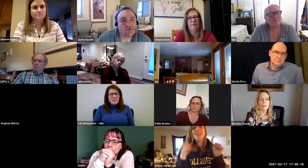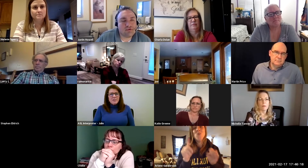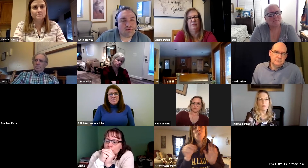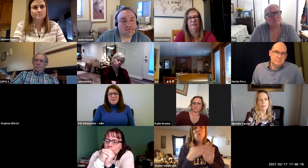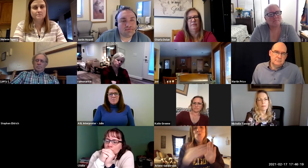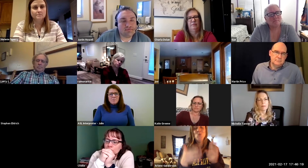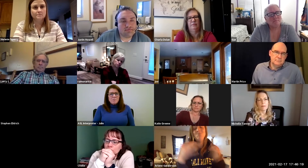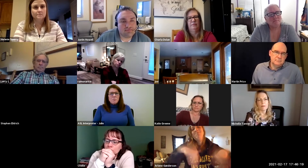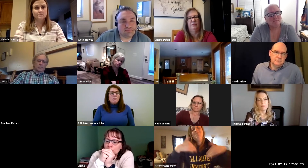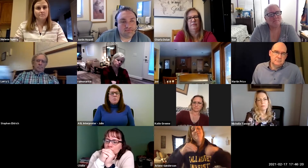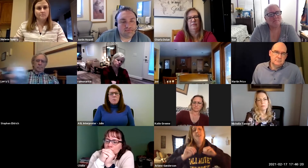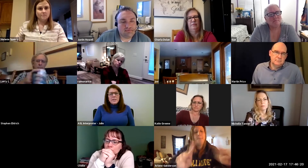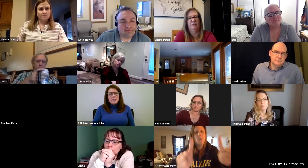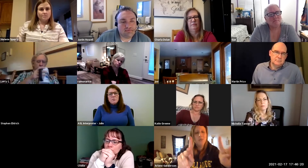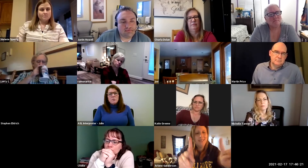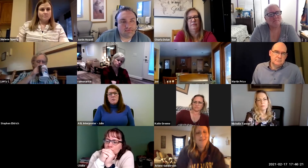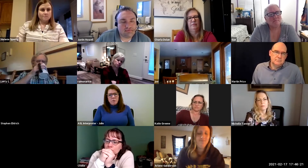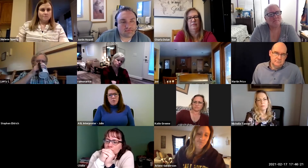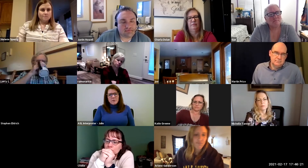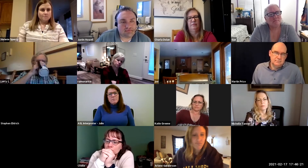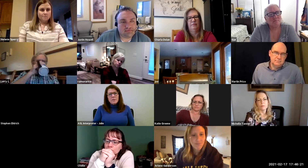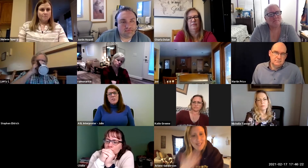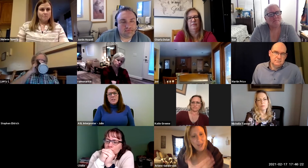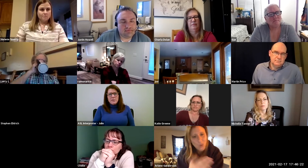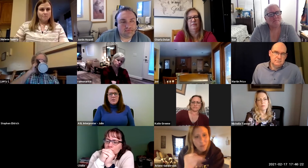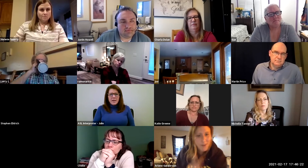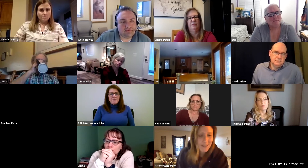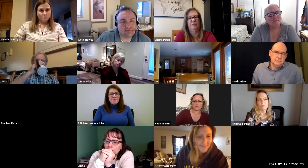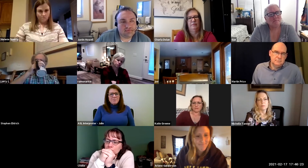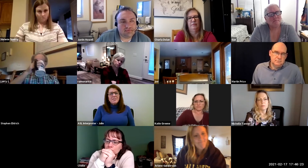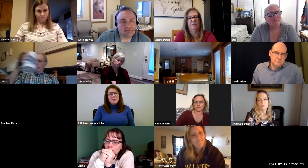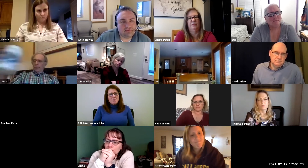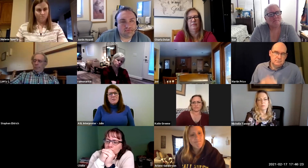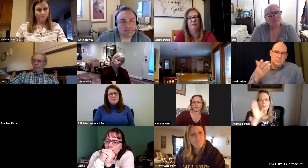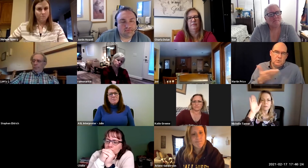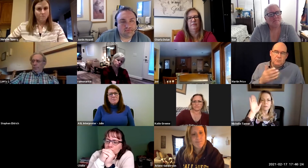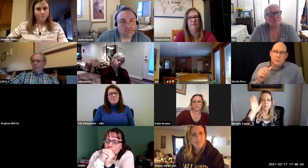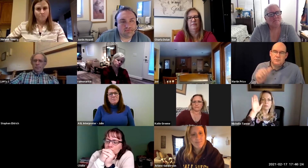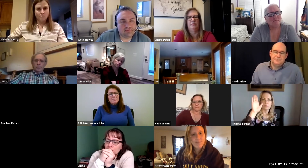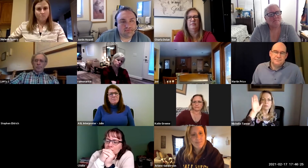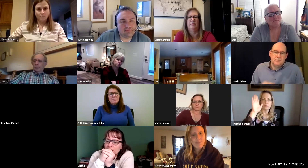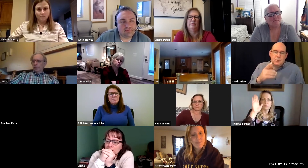and what we can do moving forward, and we're going to be okay. Thank you, Martin.